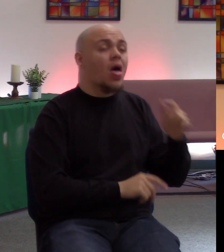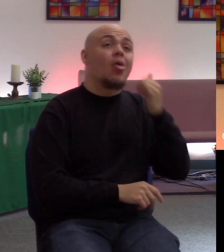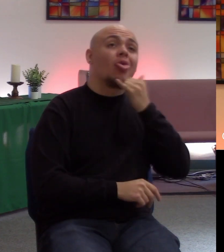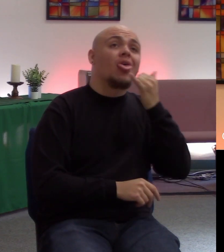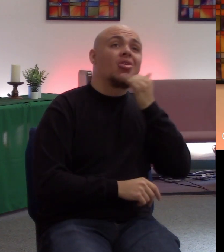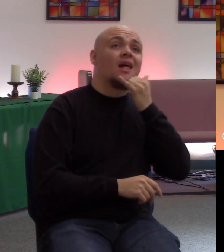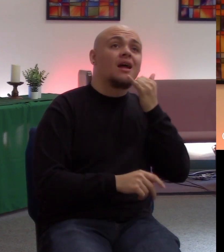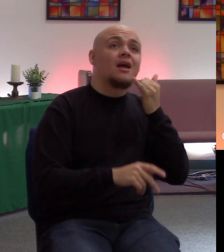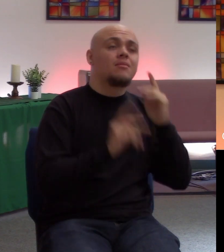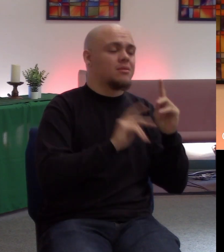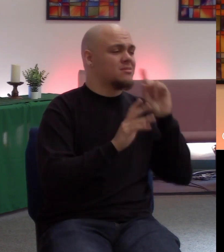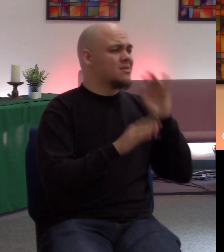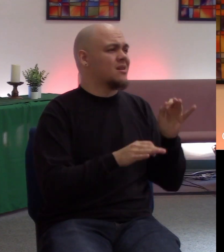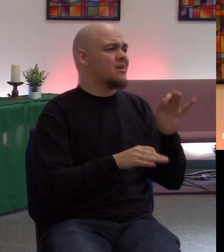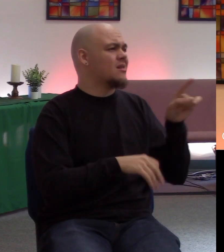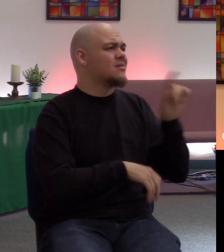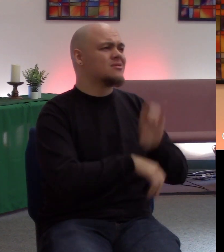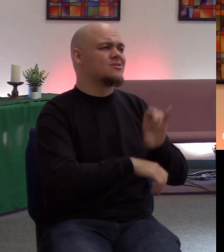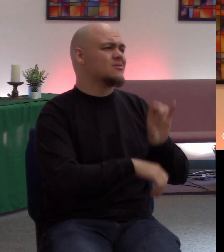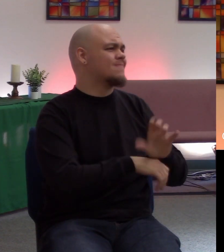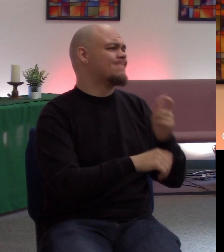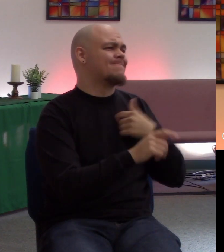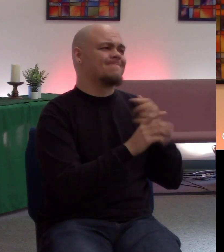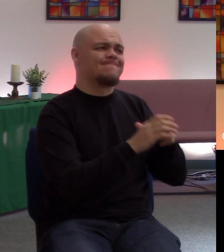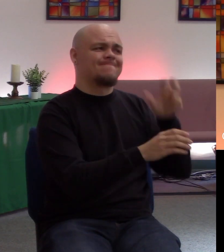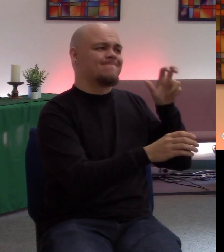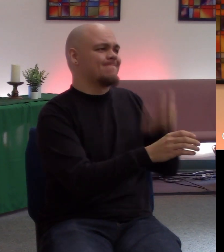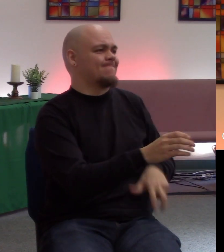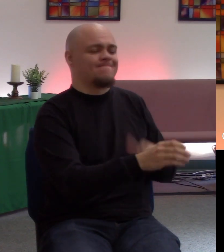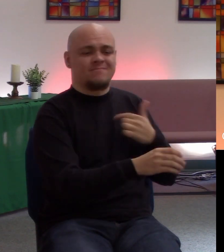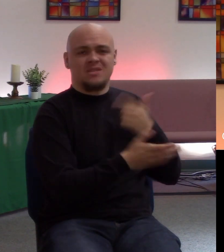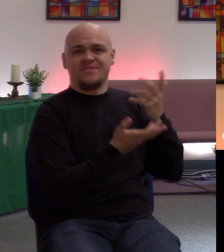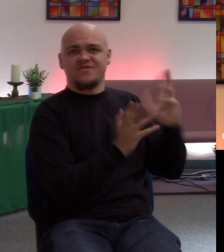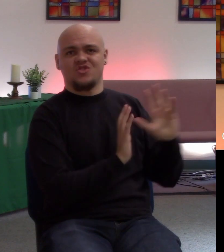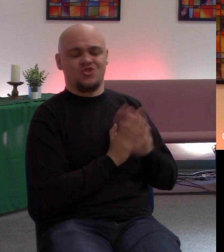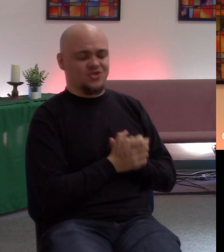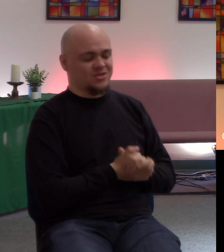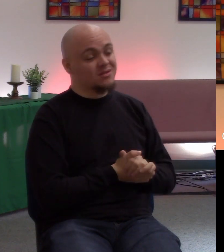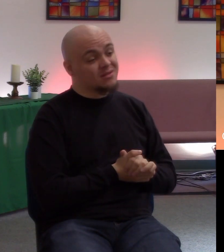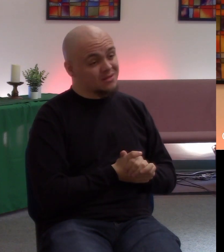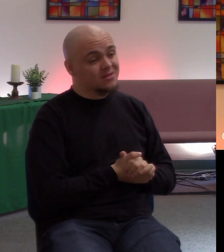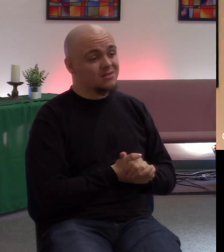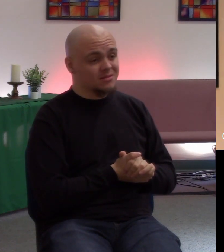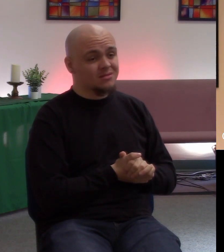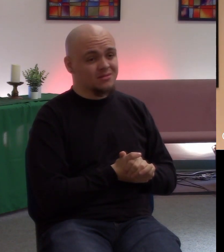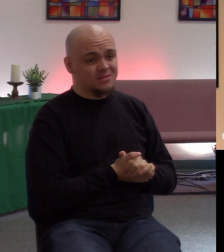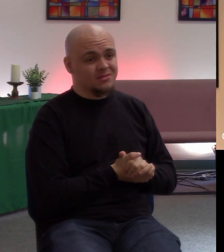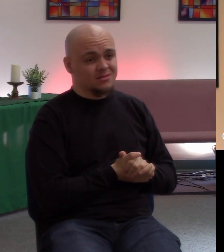How many times can I be wrong before people walk away from the church?